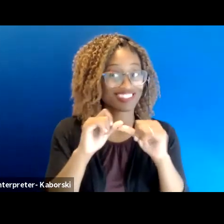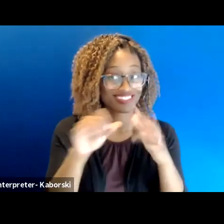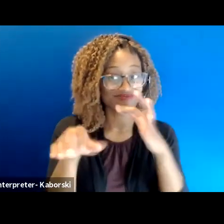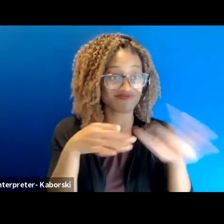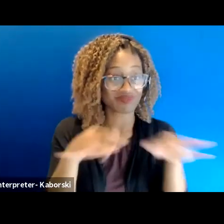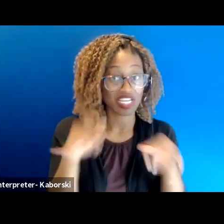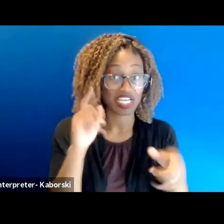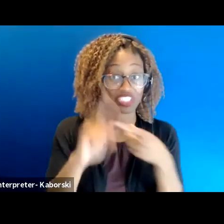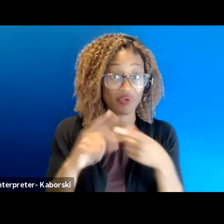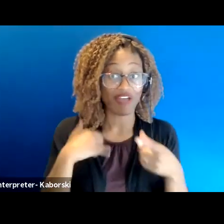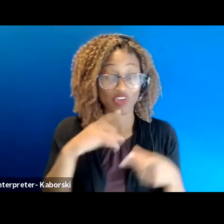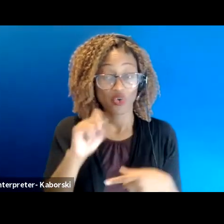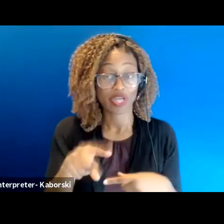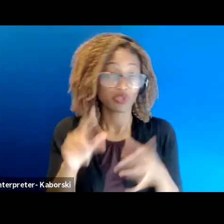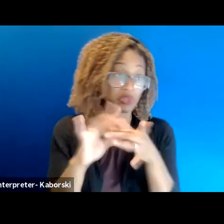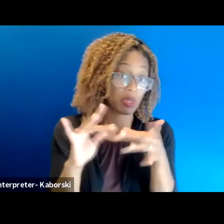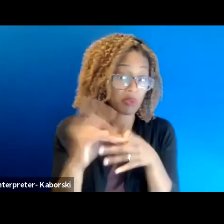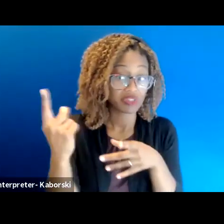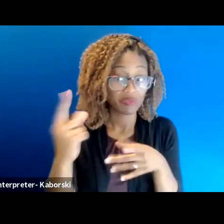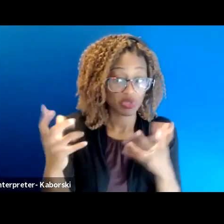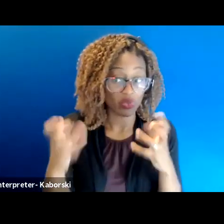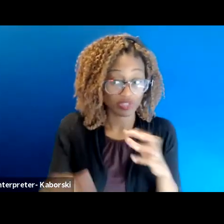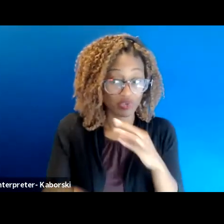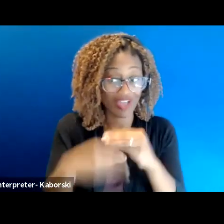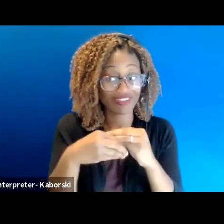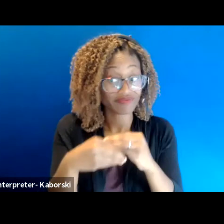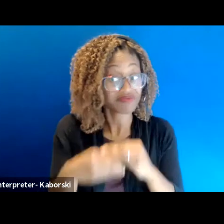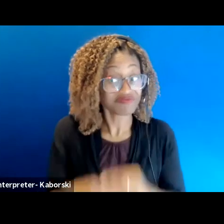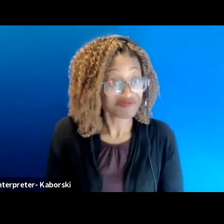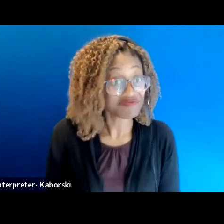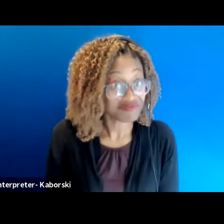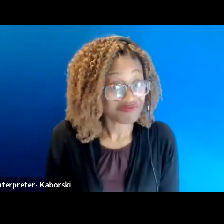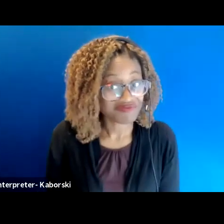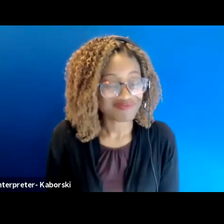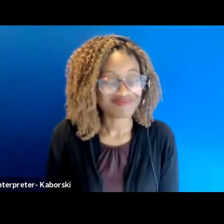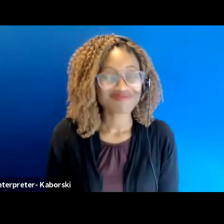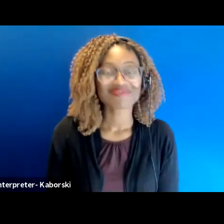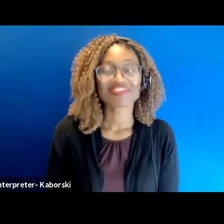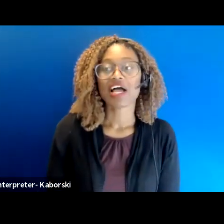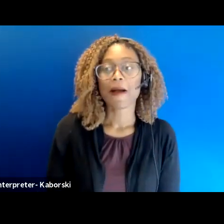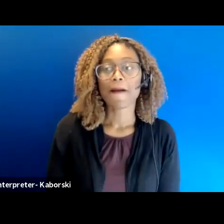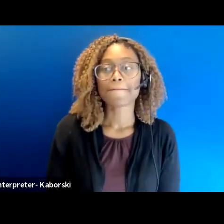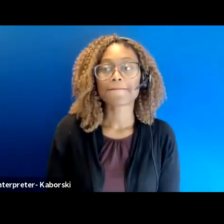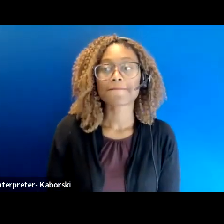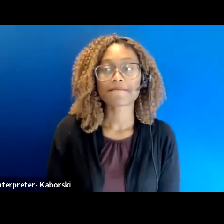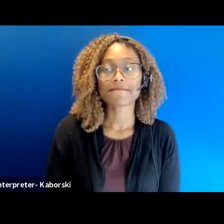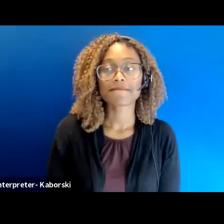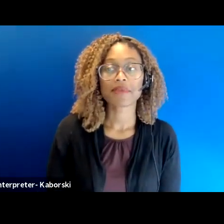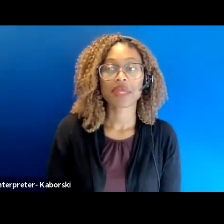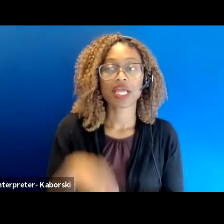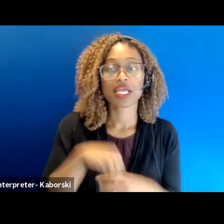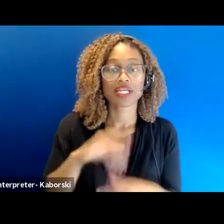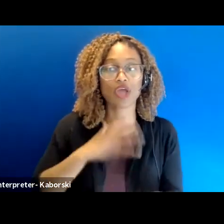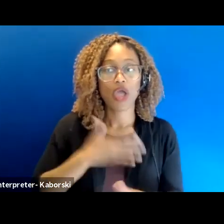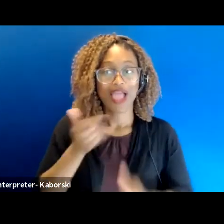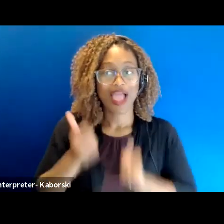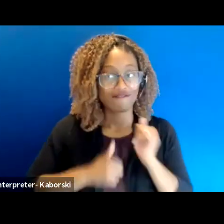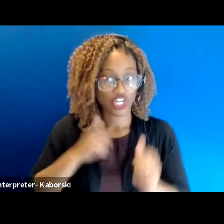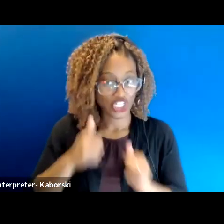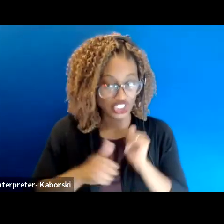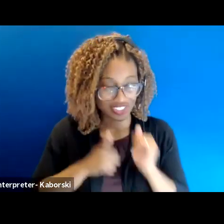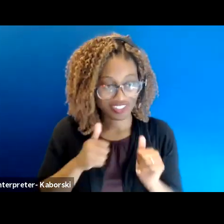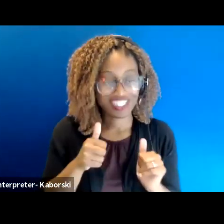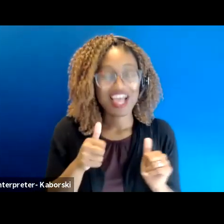there's a question or statement or something that needs to be read. So in our efforts